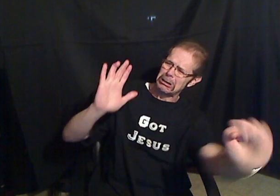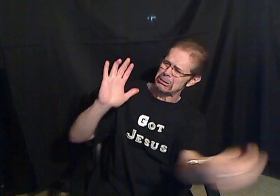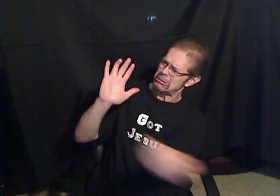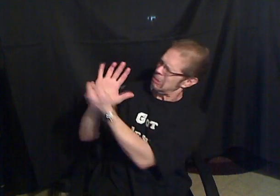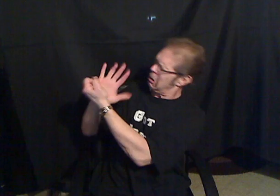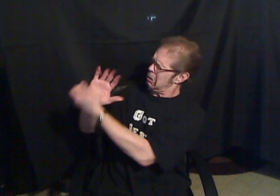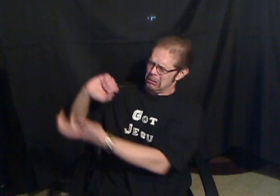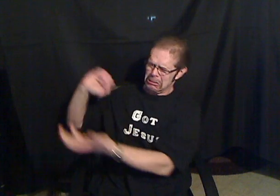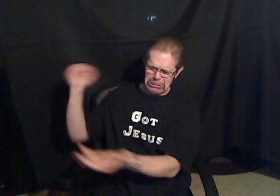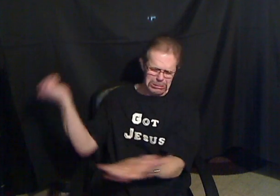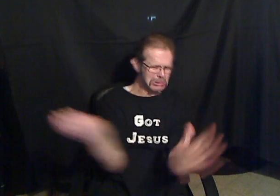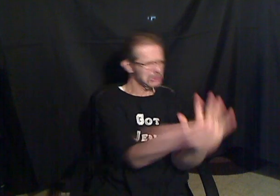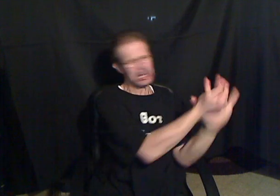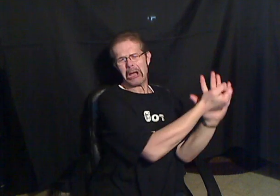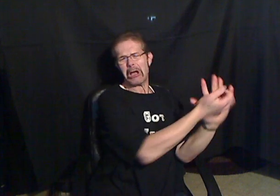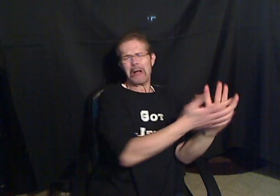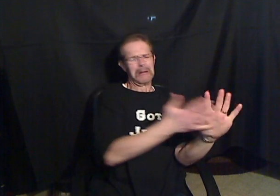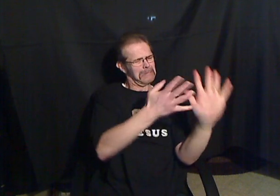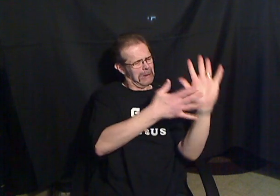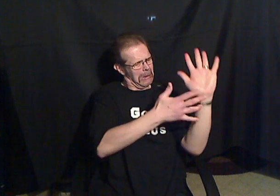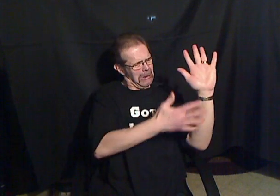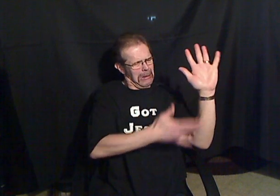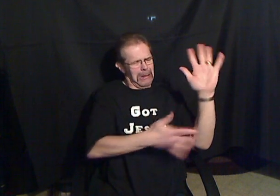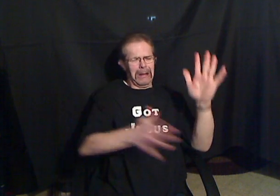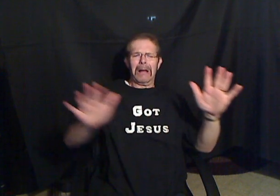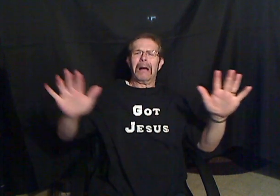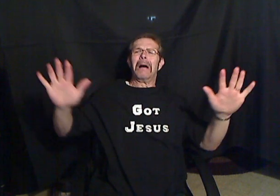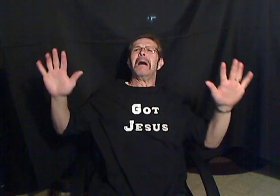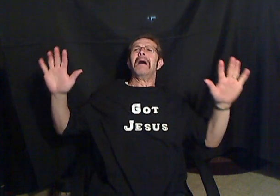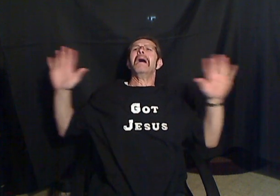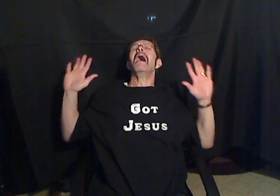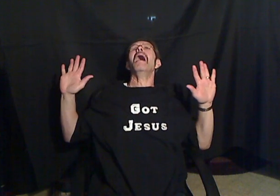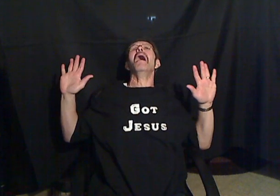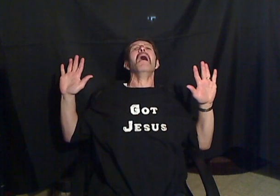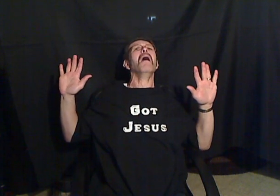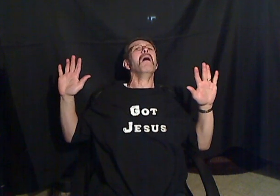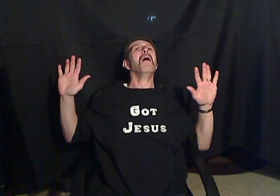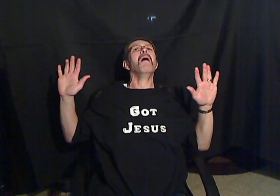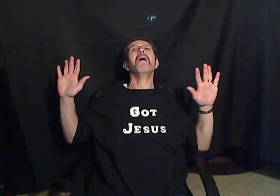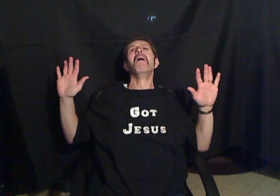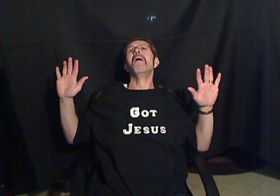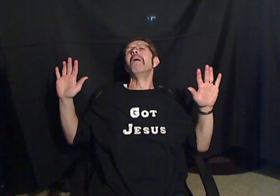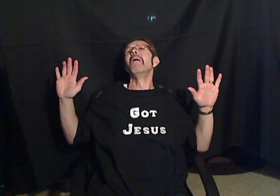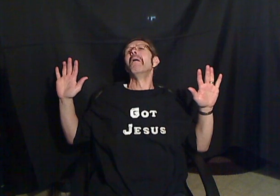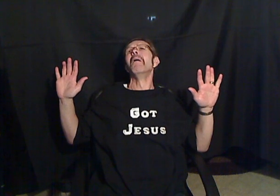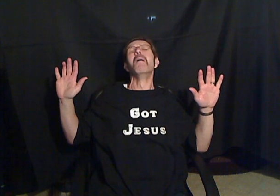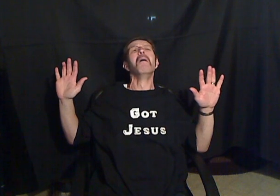know how much it costs to see my sin